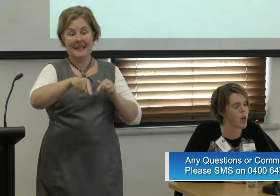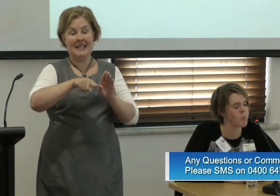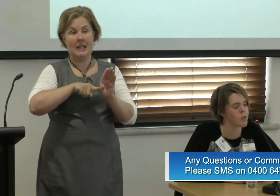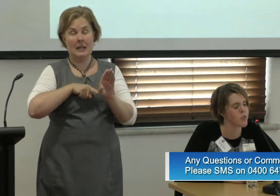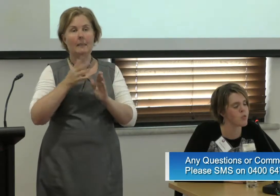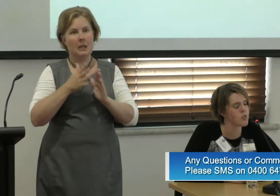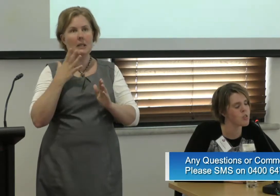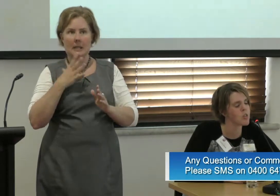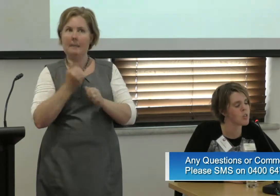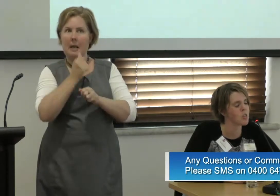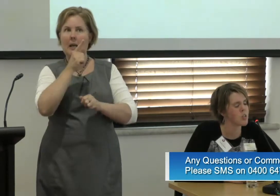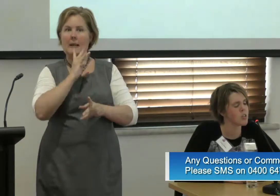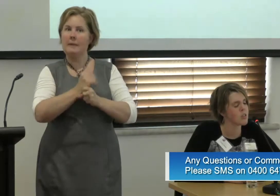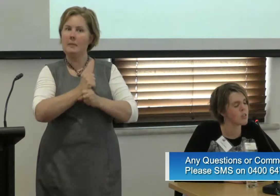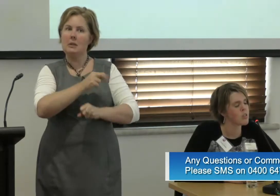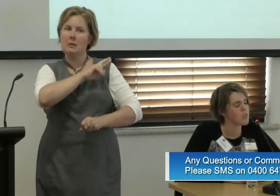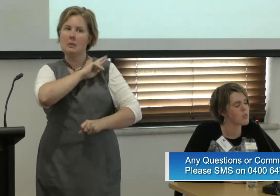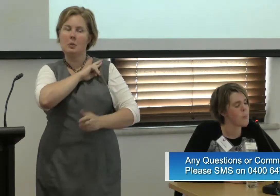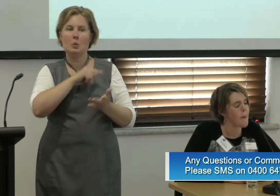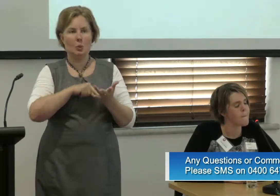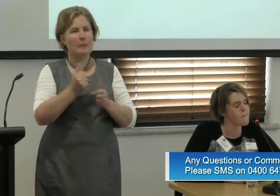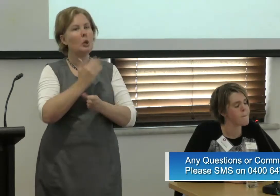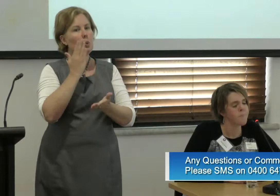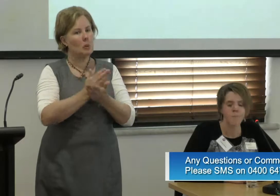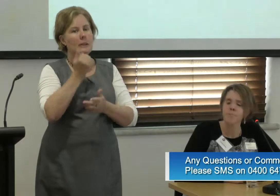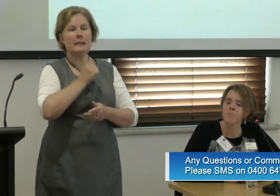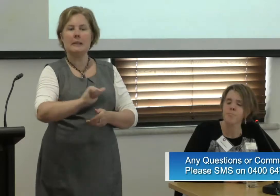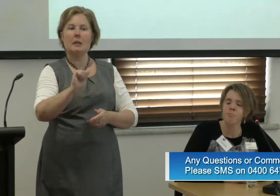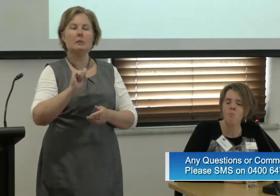that happens. Thank you.